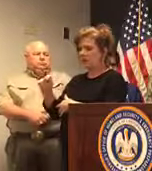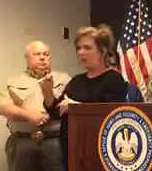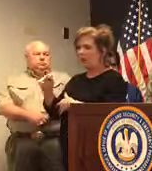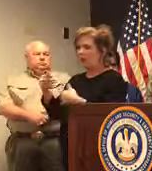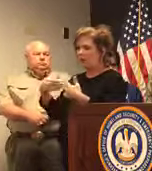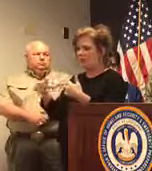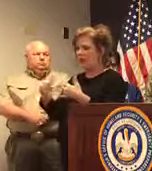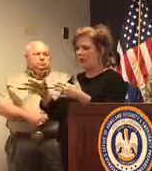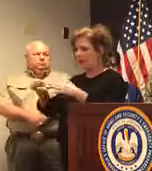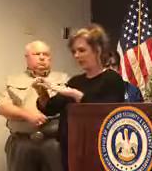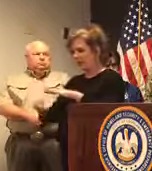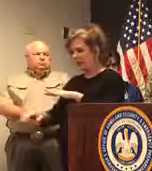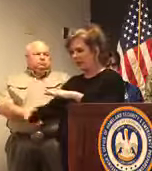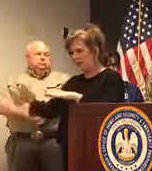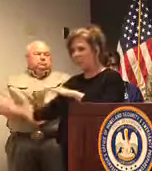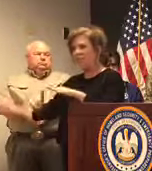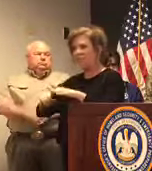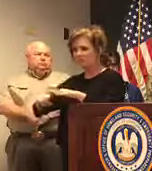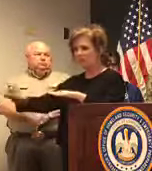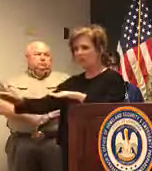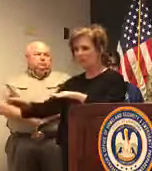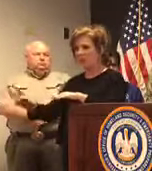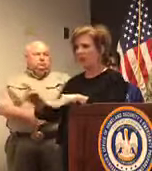Ouachita Parish, they're communicating with